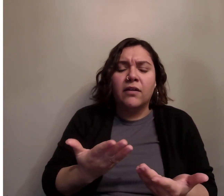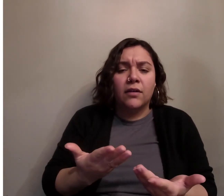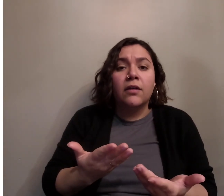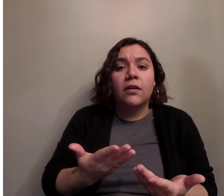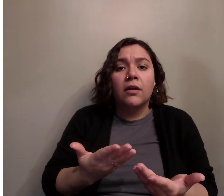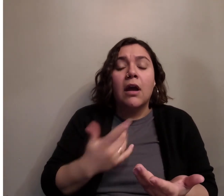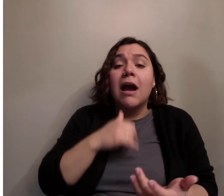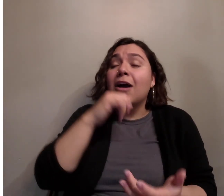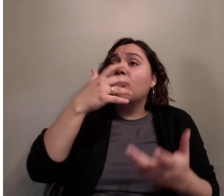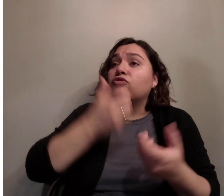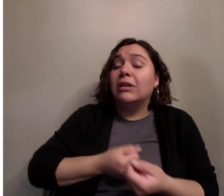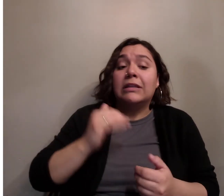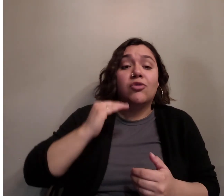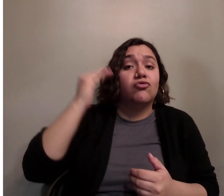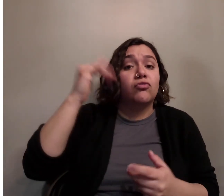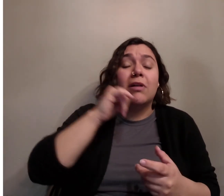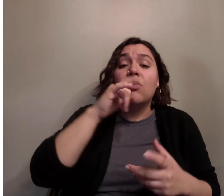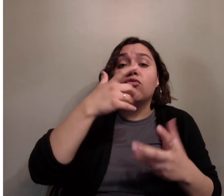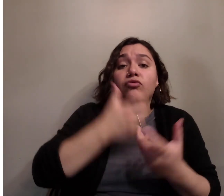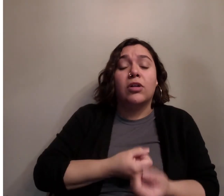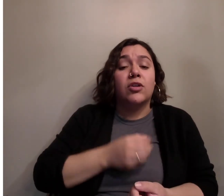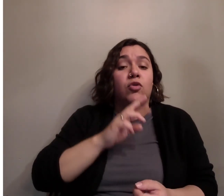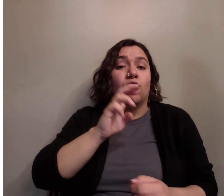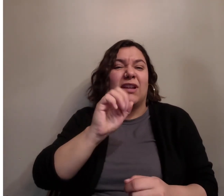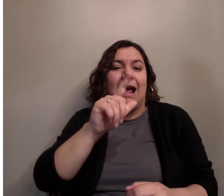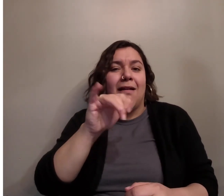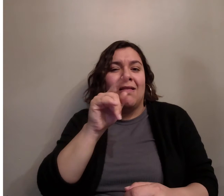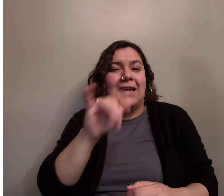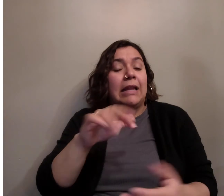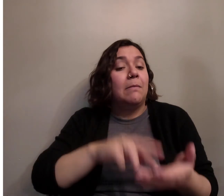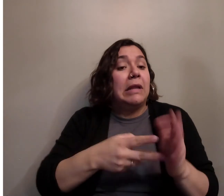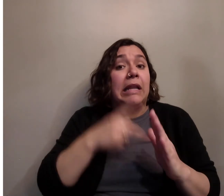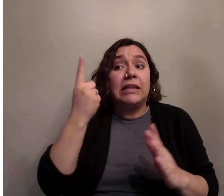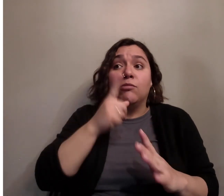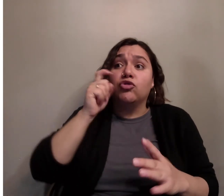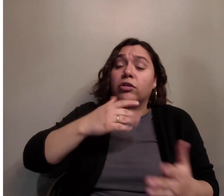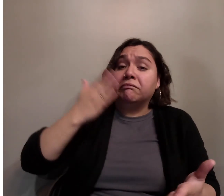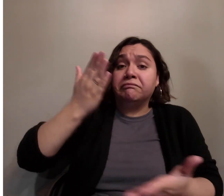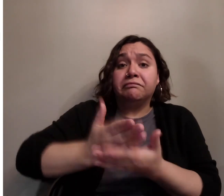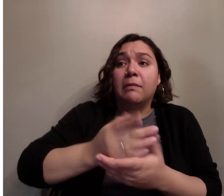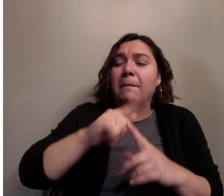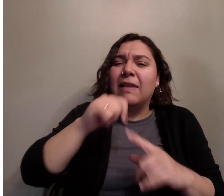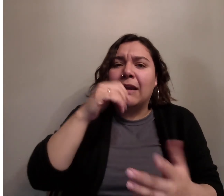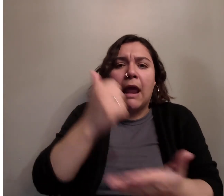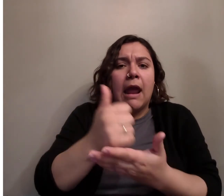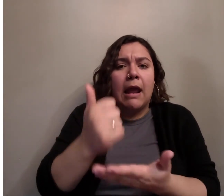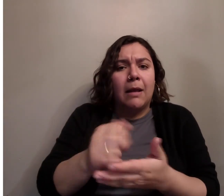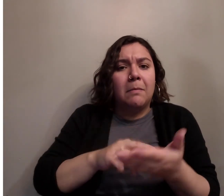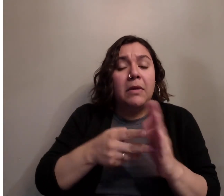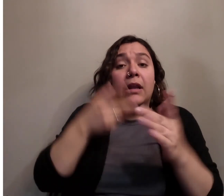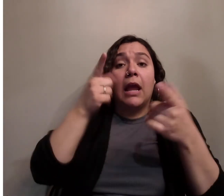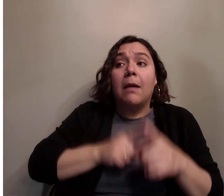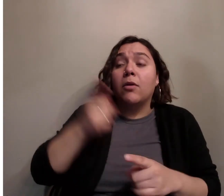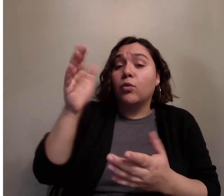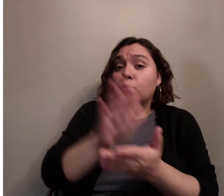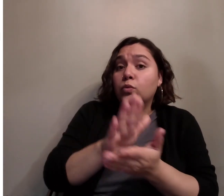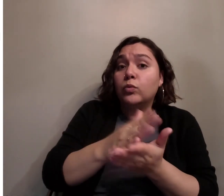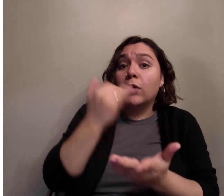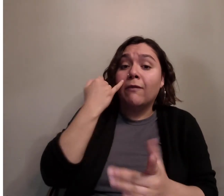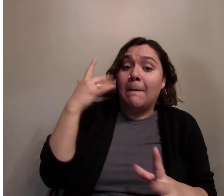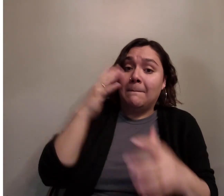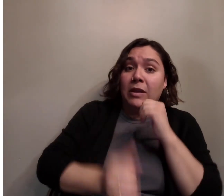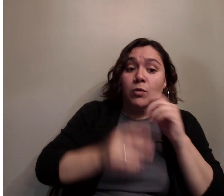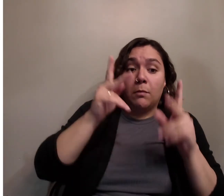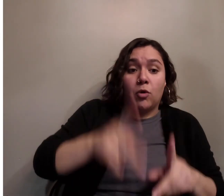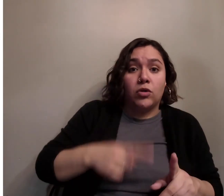just don't trust anything. I don't trust adults. I don't trust reality. There was no one there. Someone should have stepped in and they just didn't. Right. When